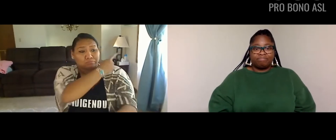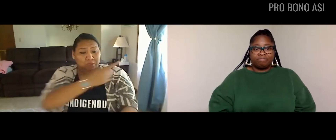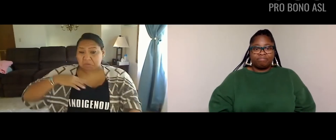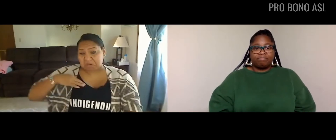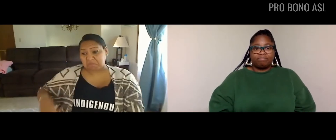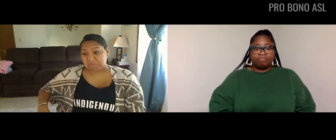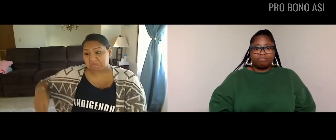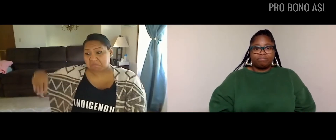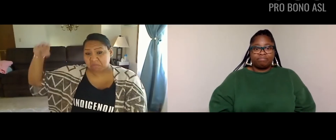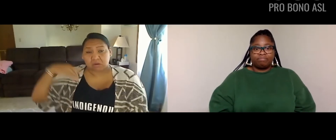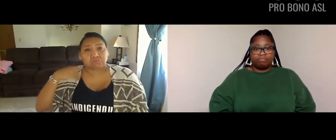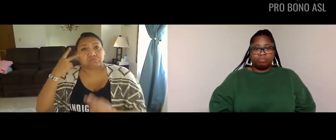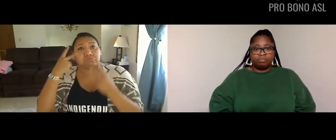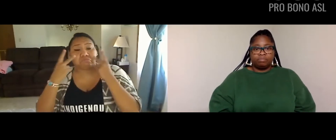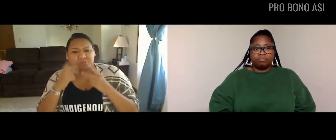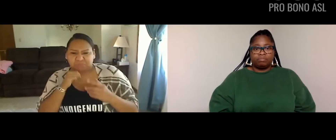on?